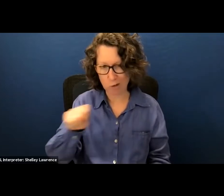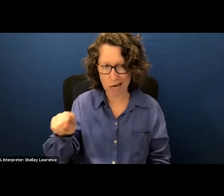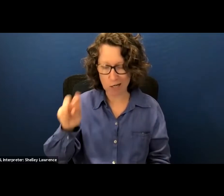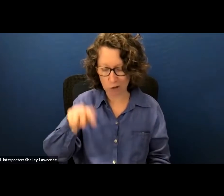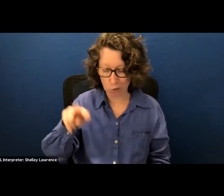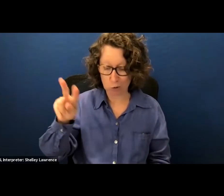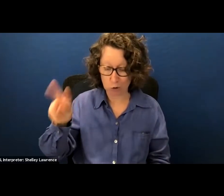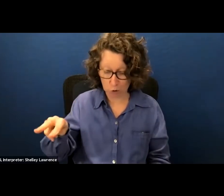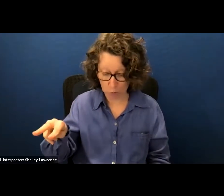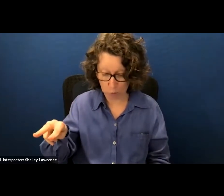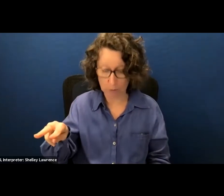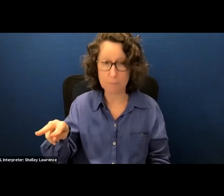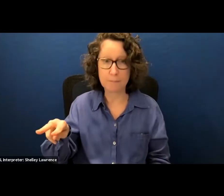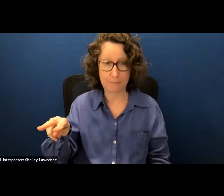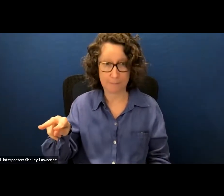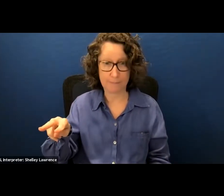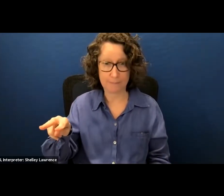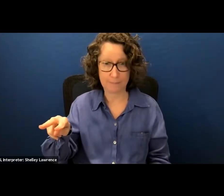202122-22.